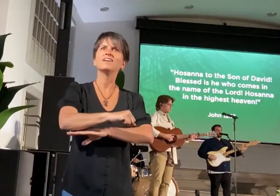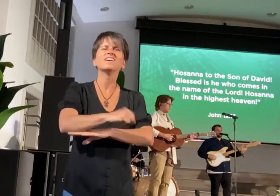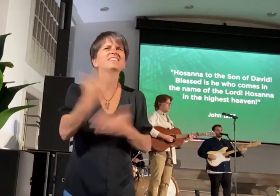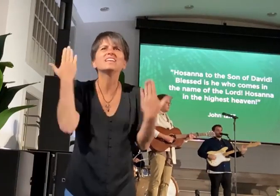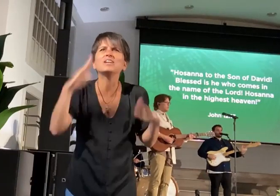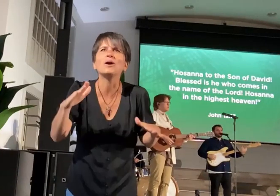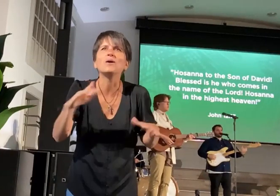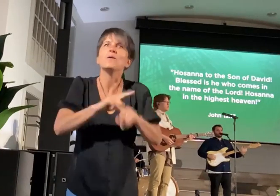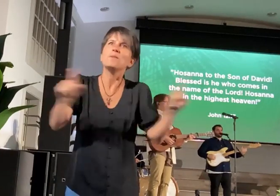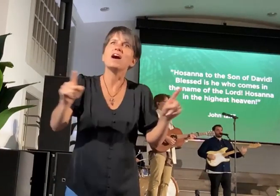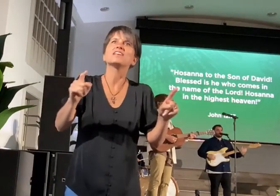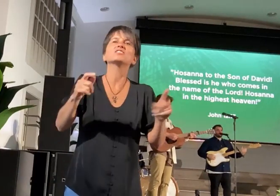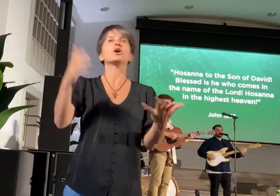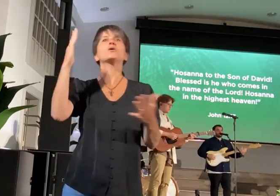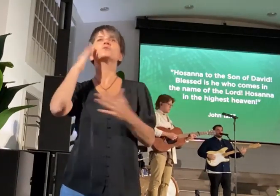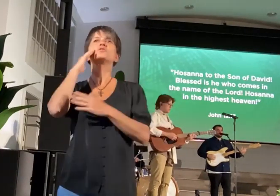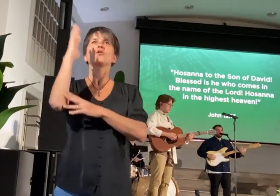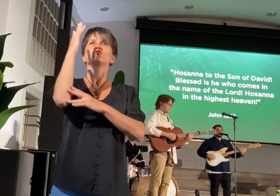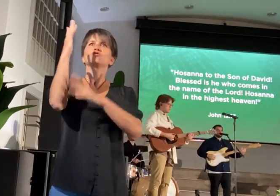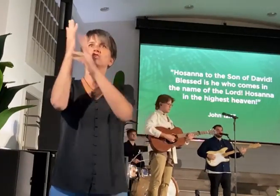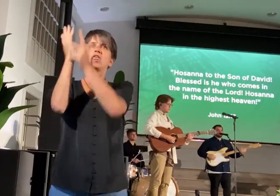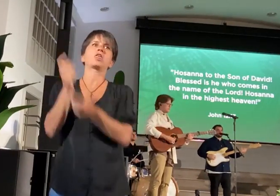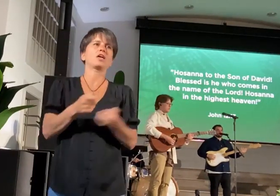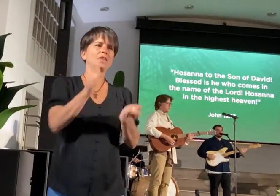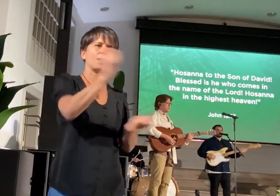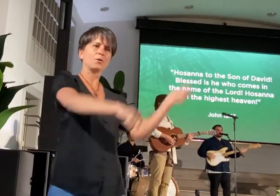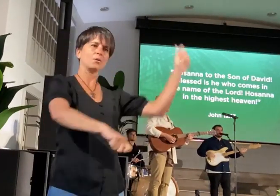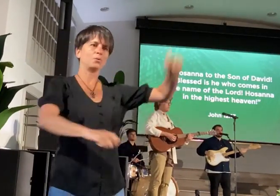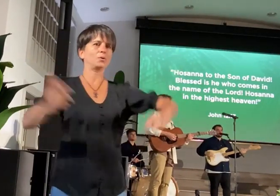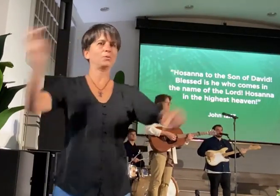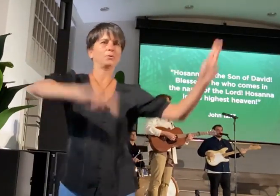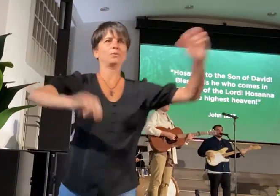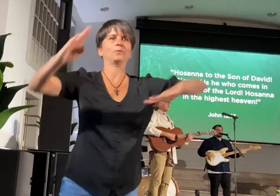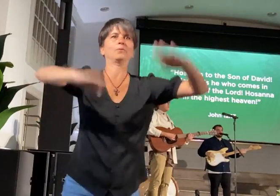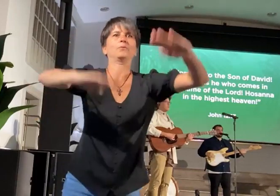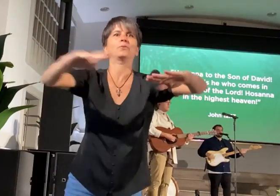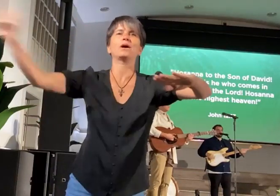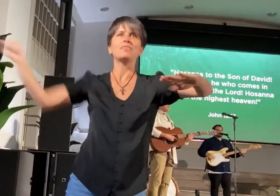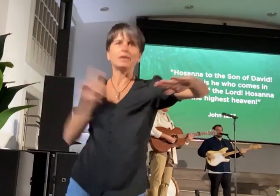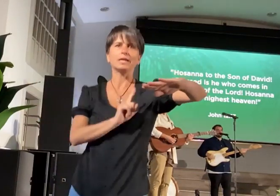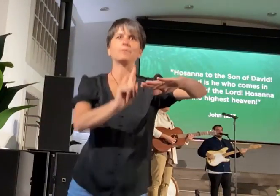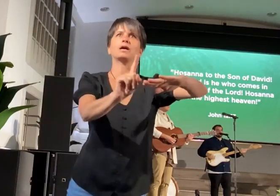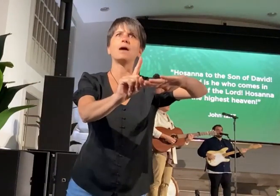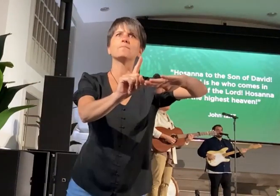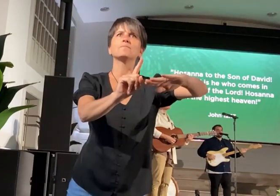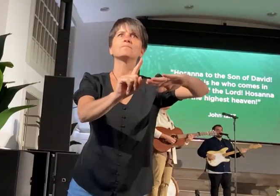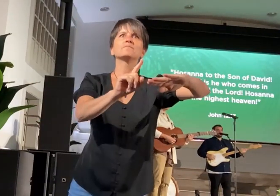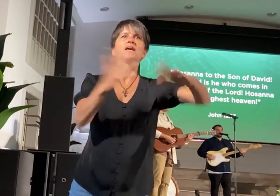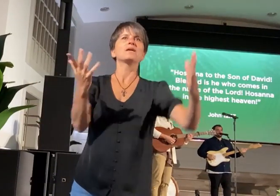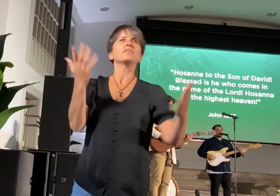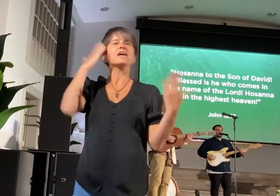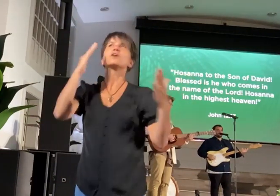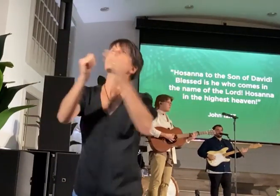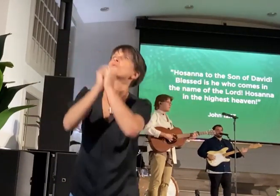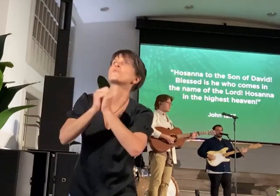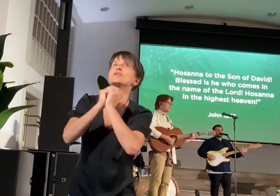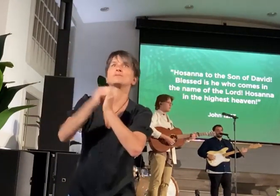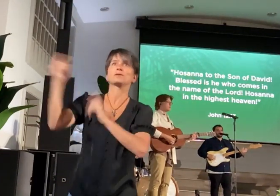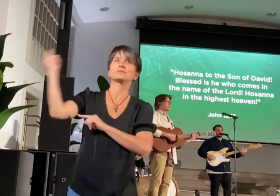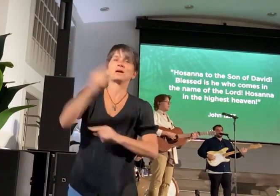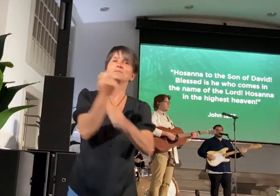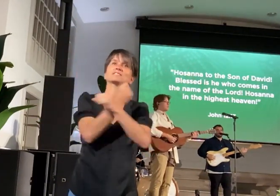throwing offerings in front of him as he rode into the city. They didn't know what you and I know today. How much more should you and I be willing to